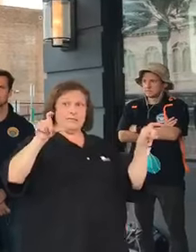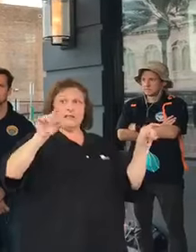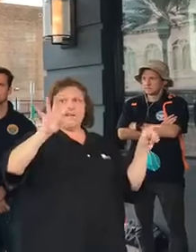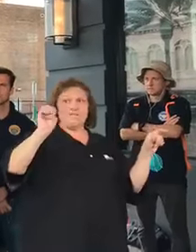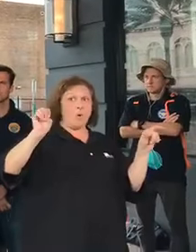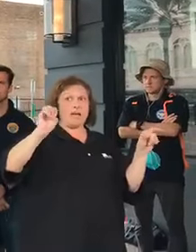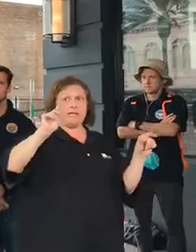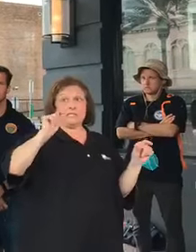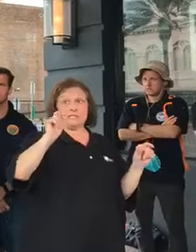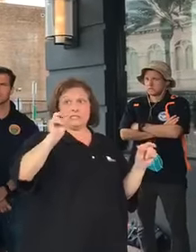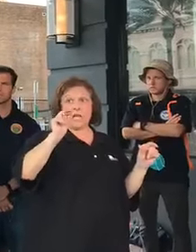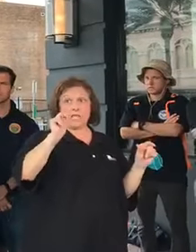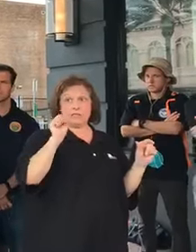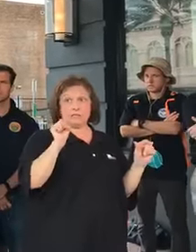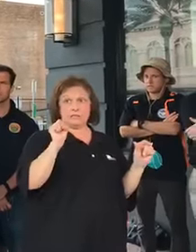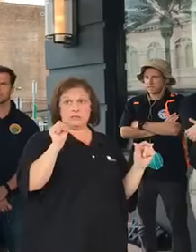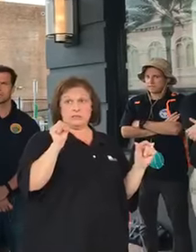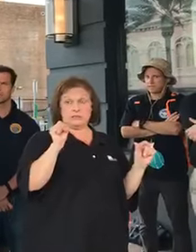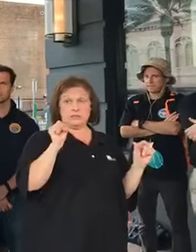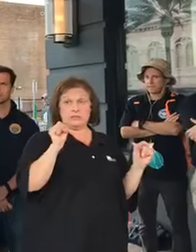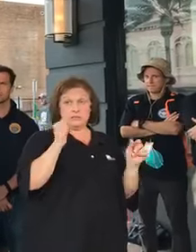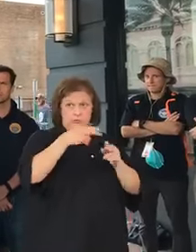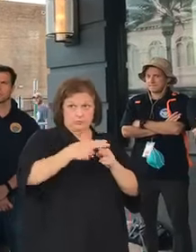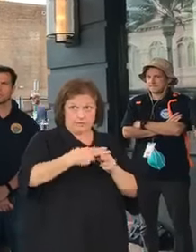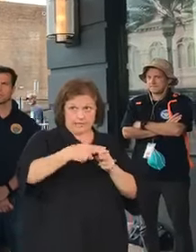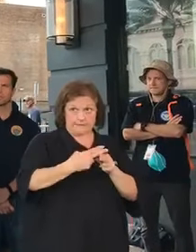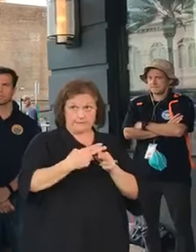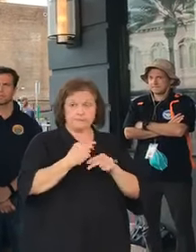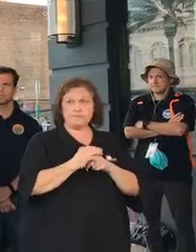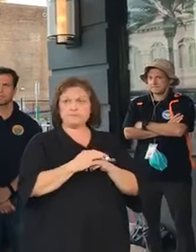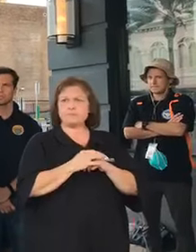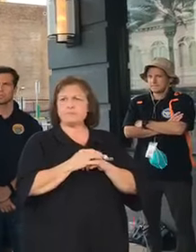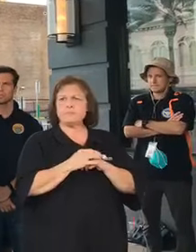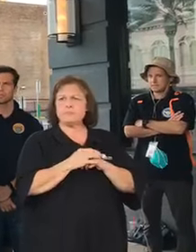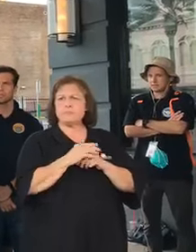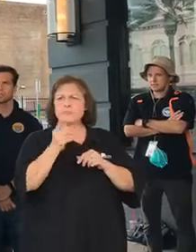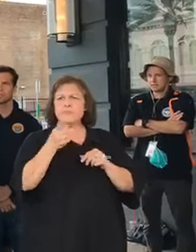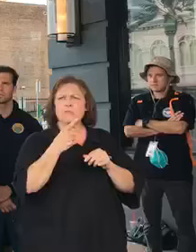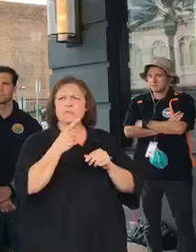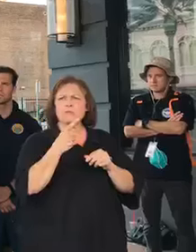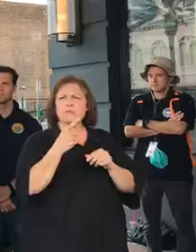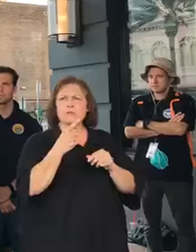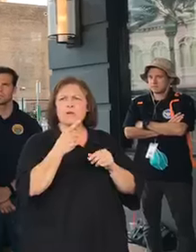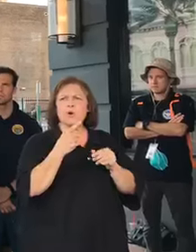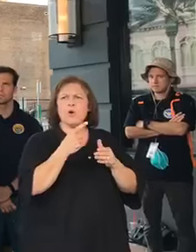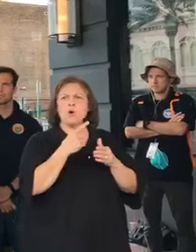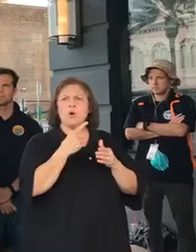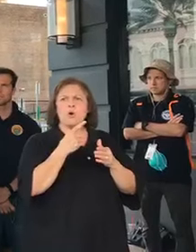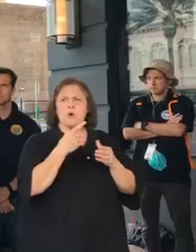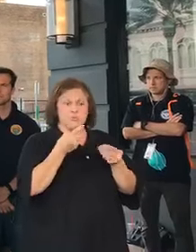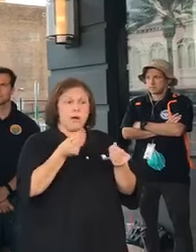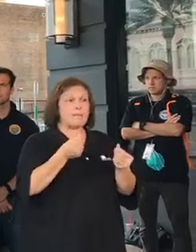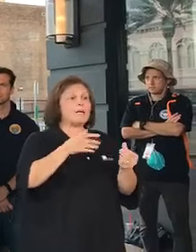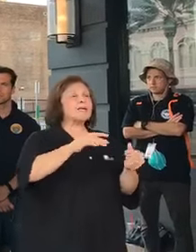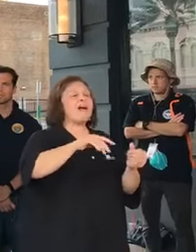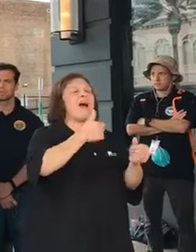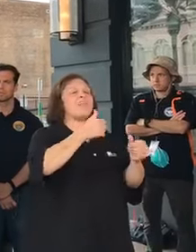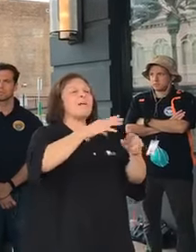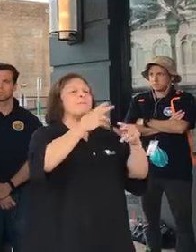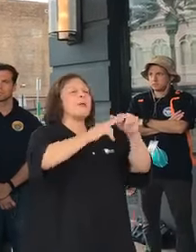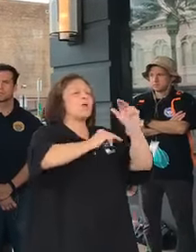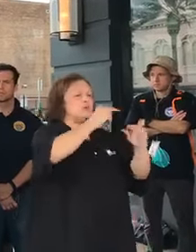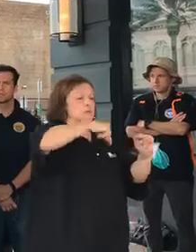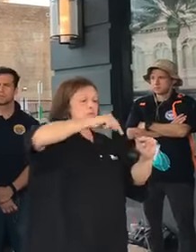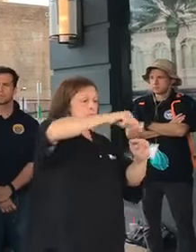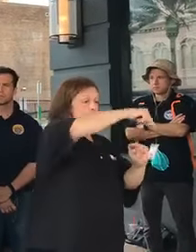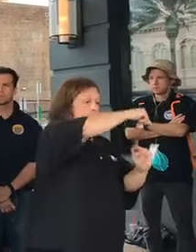40 tons. Have there been discussions with some of the properties around this building about what could happen or yes, what they should expect? as we evacuated